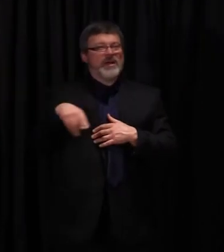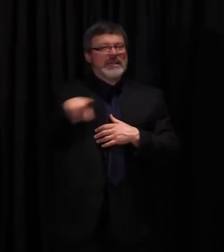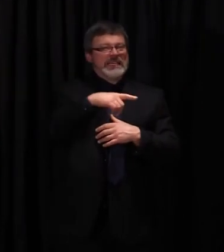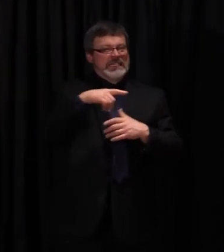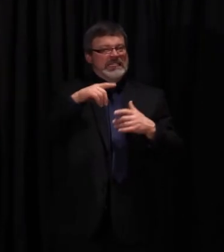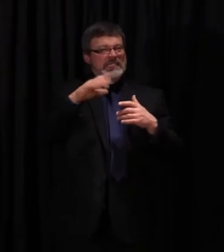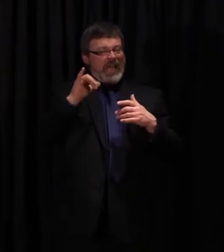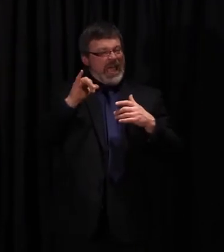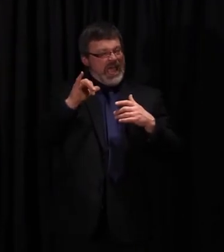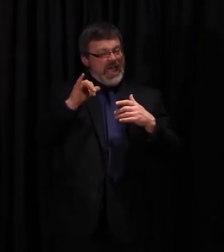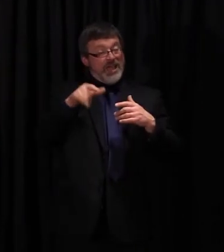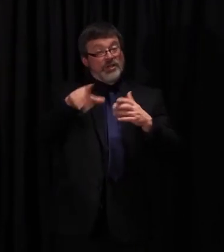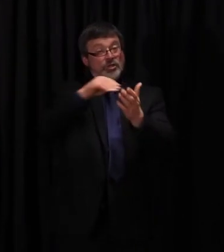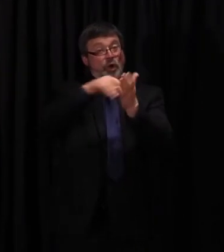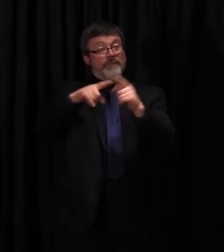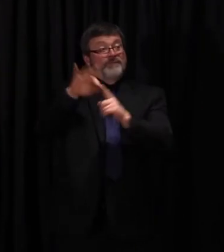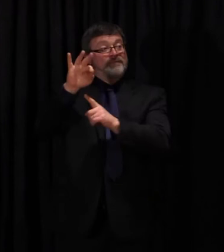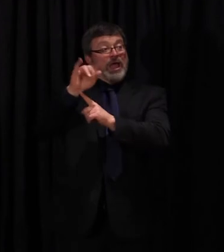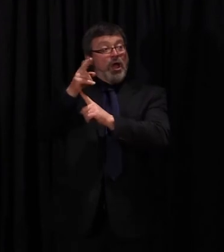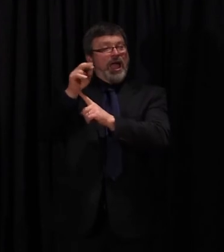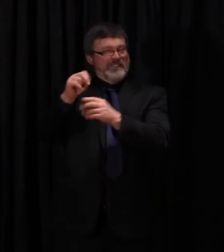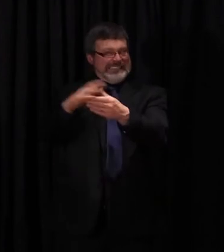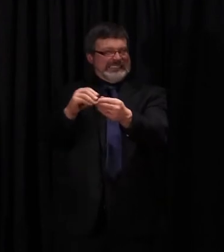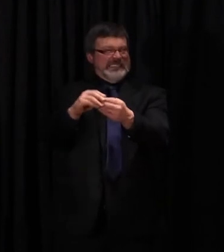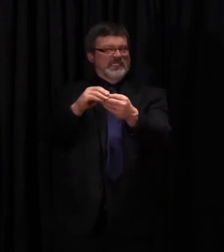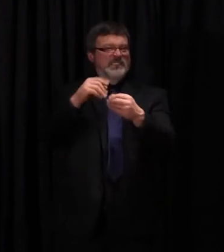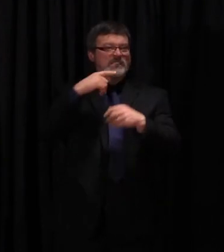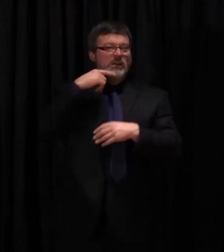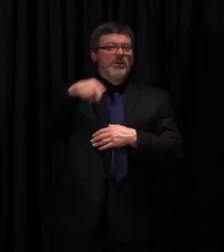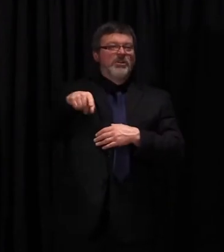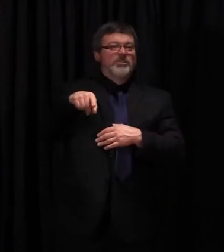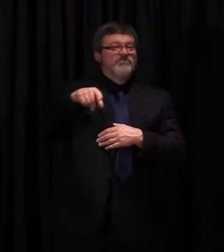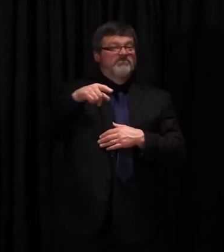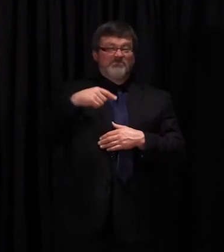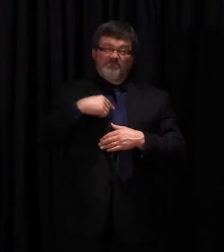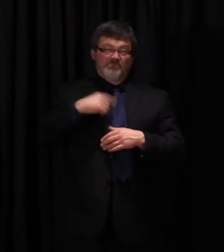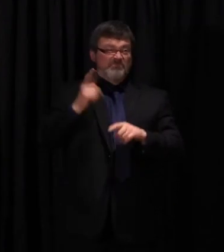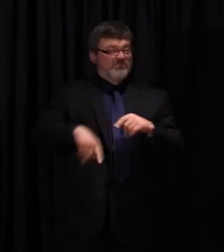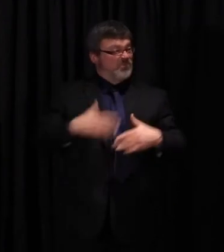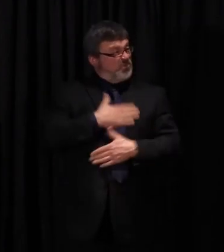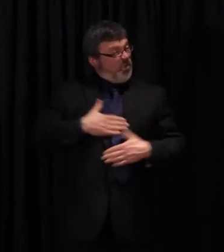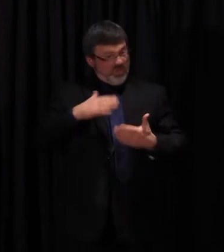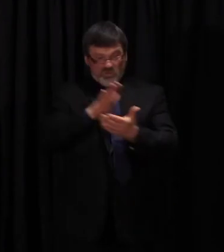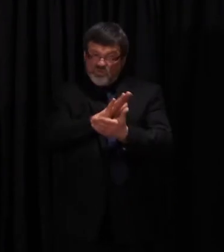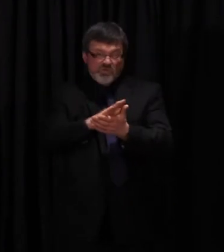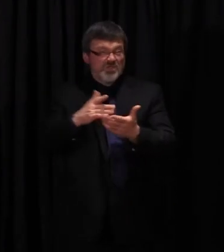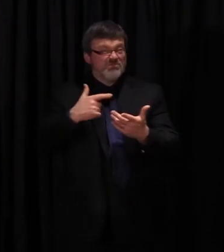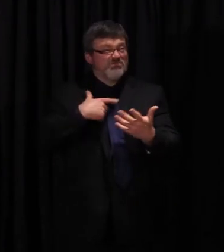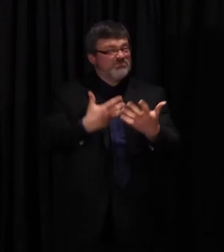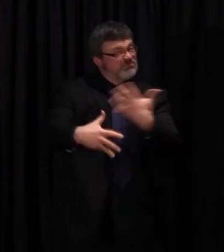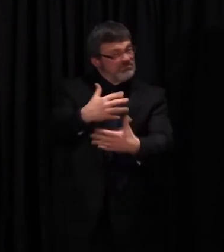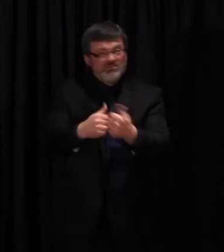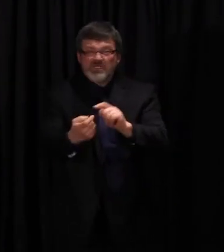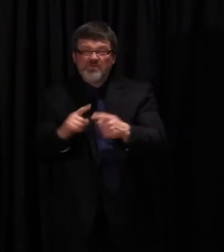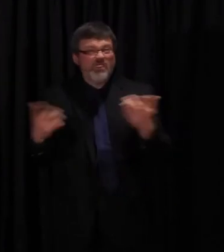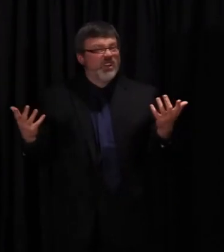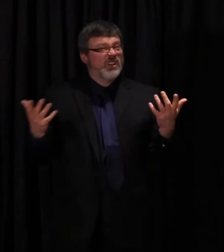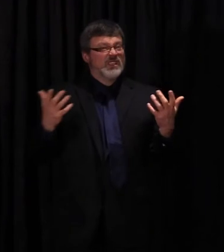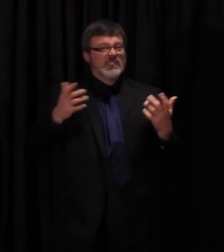She said, "Not being able to enjoy school and socialize with friends has made a lot of us feel lonely and